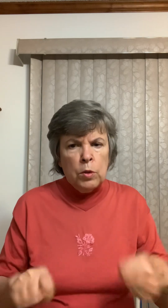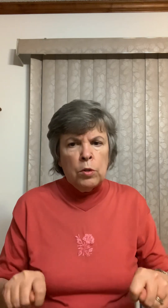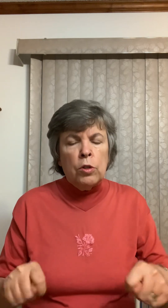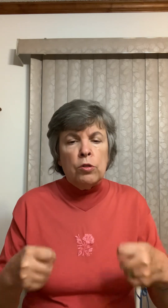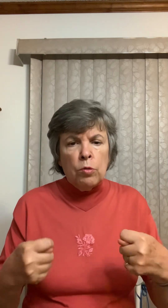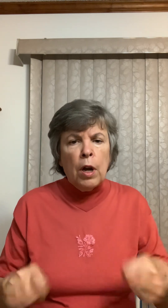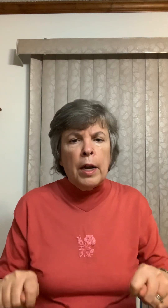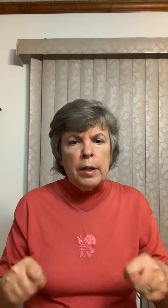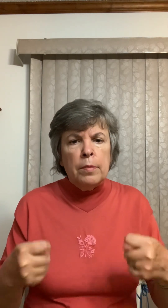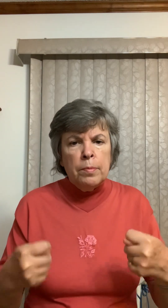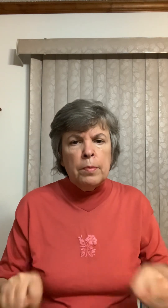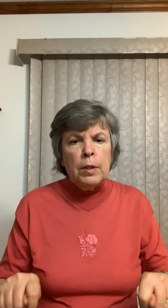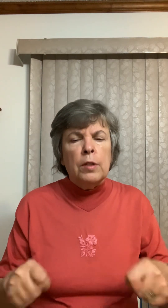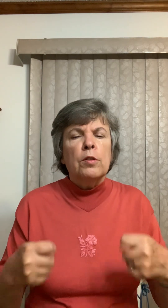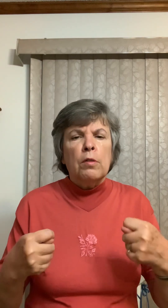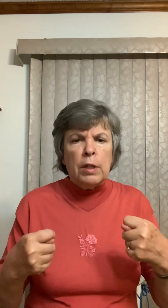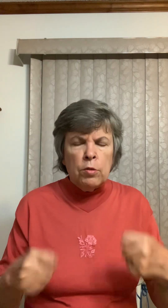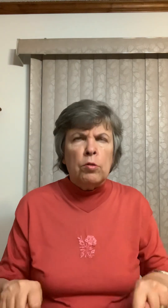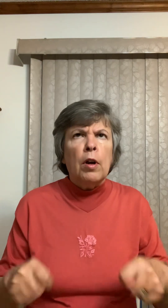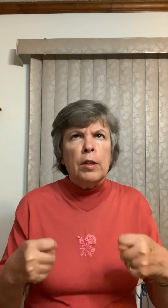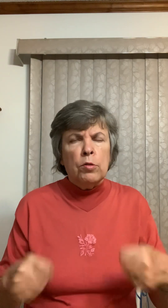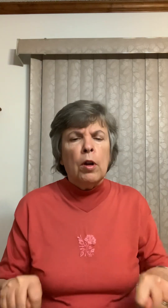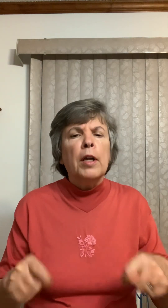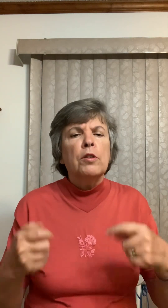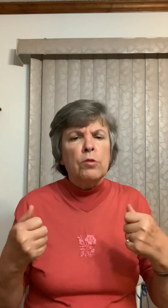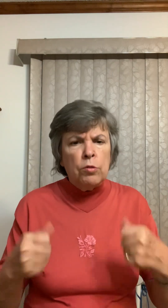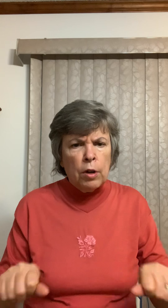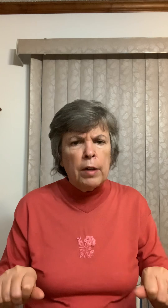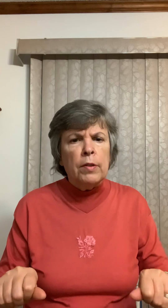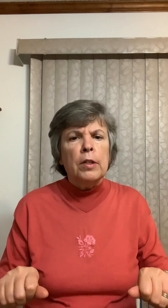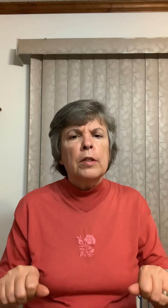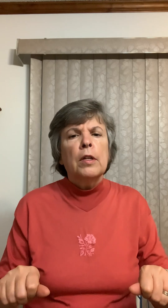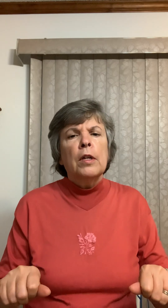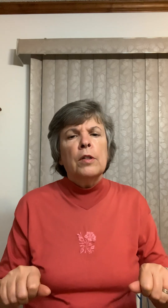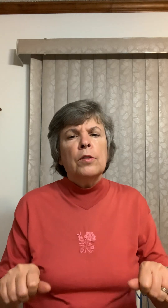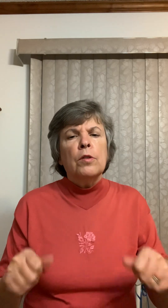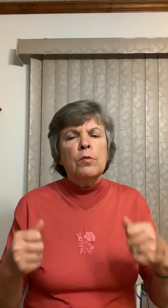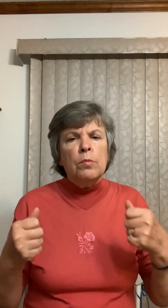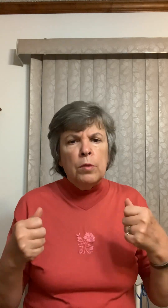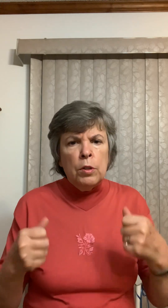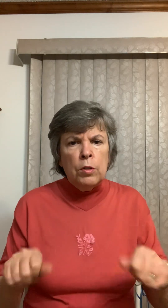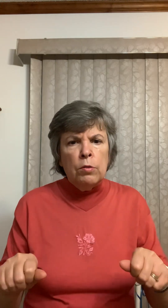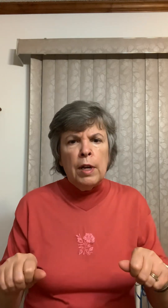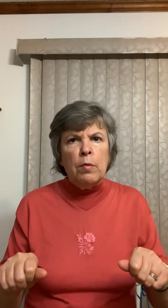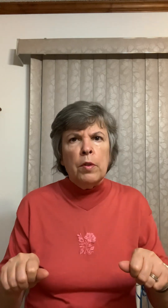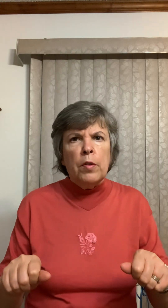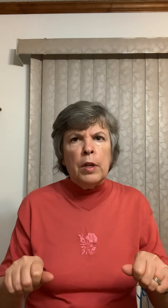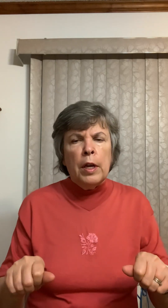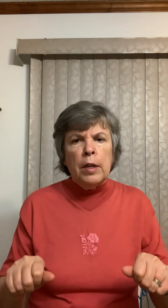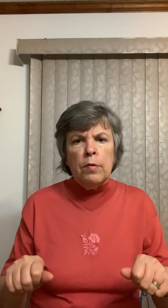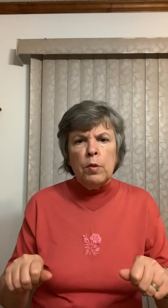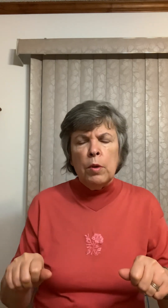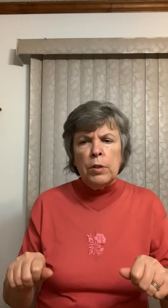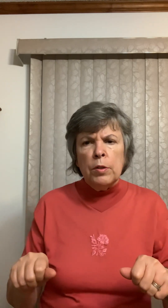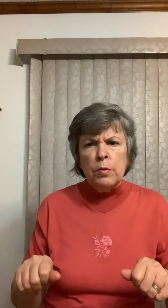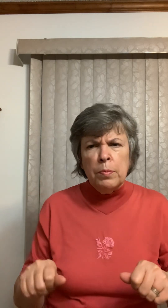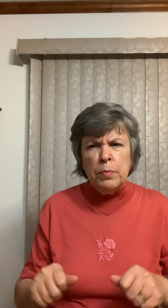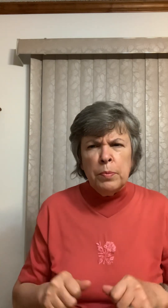to try. And so like you're trying, you're striving. So you can do that with the A if you want to.